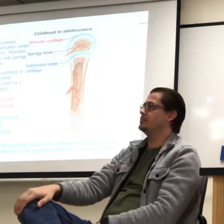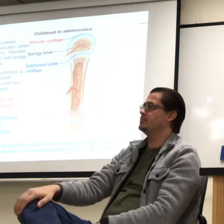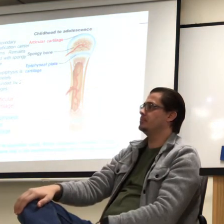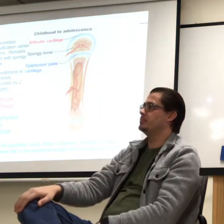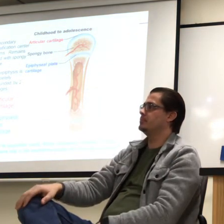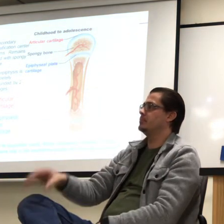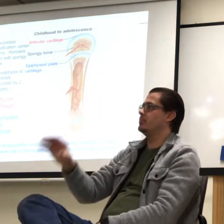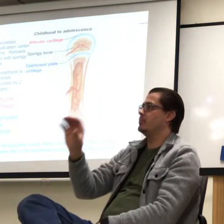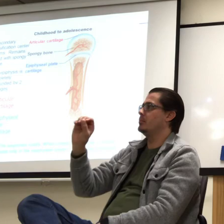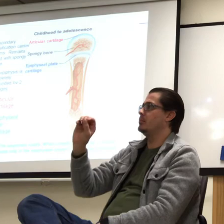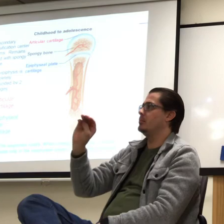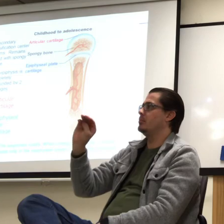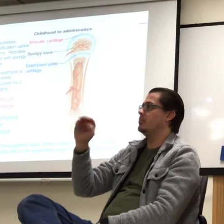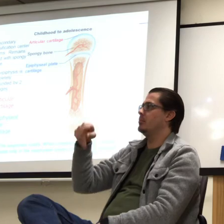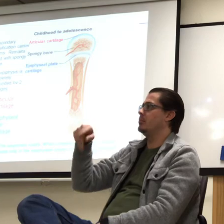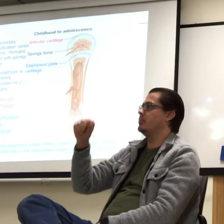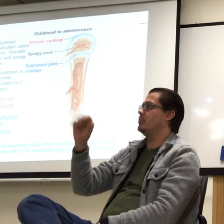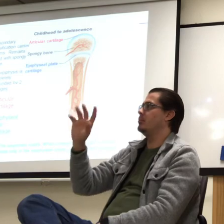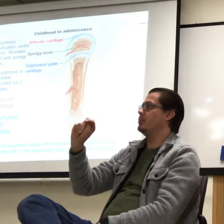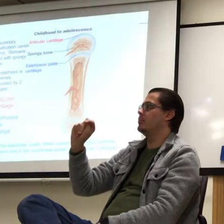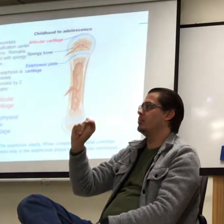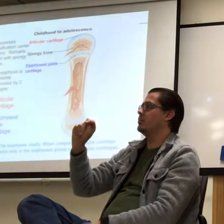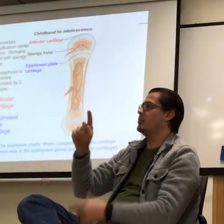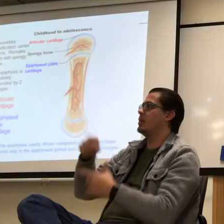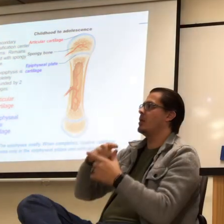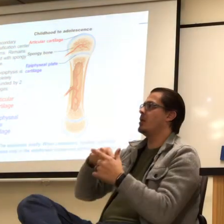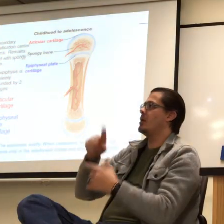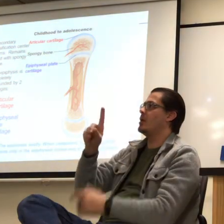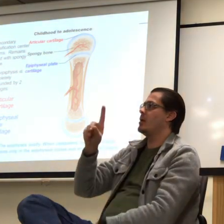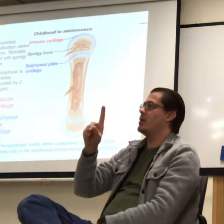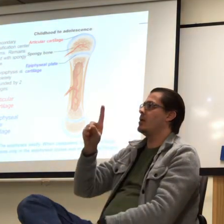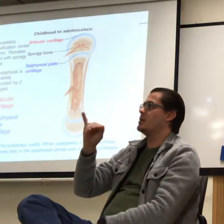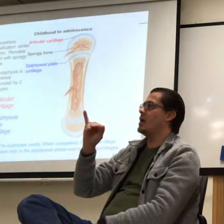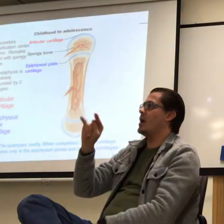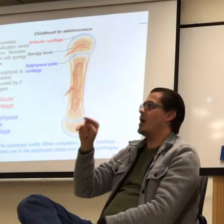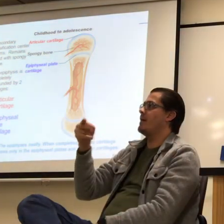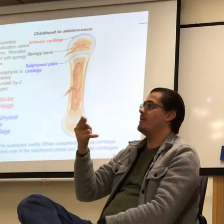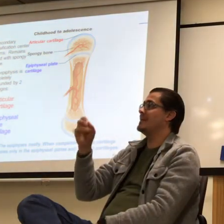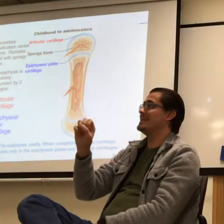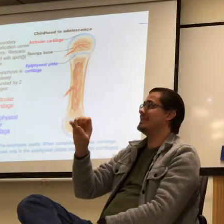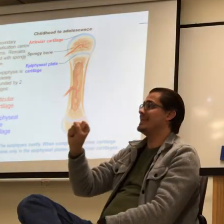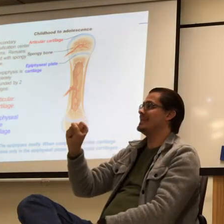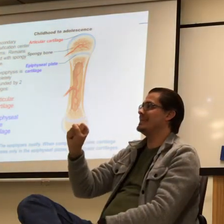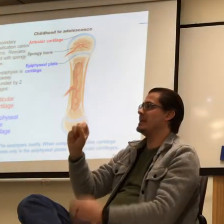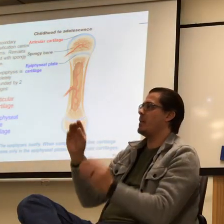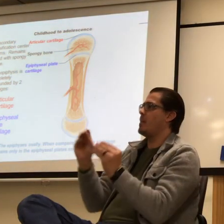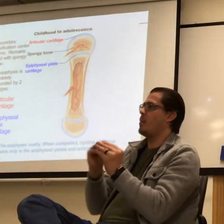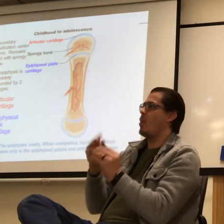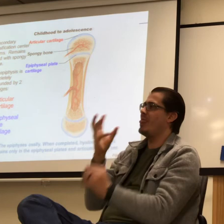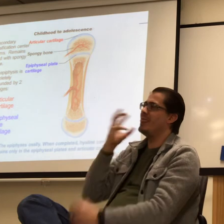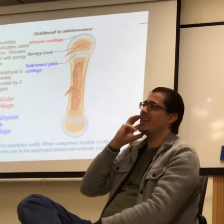compact, and in the diaphysis. It's thickened.